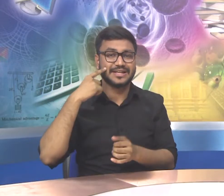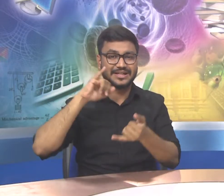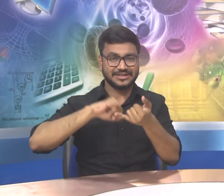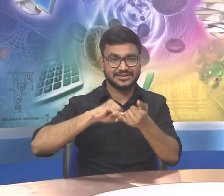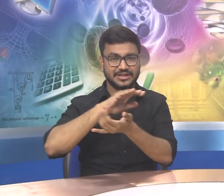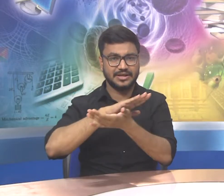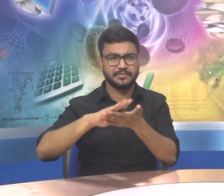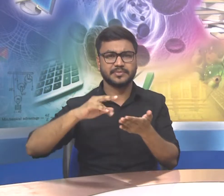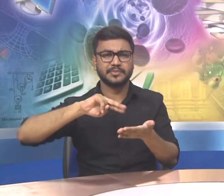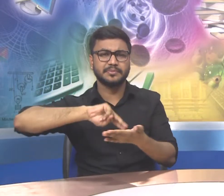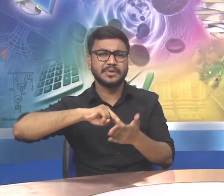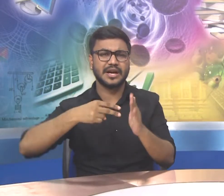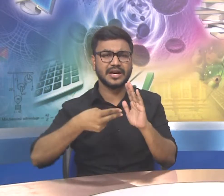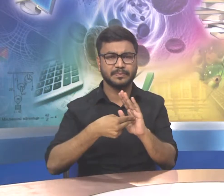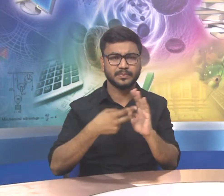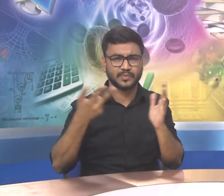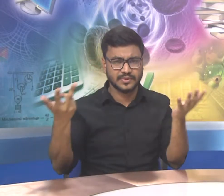Next is establish.